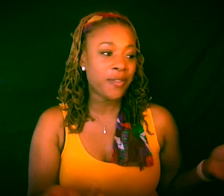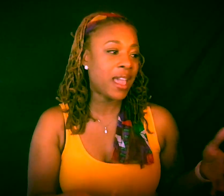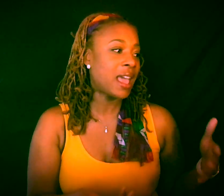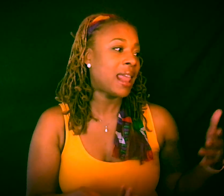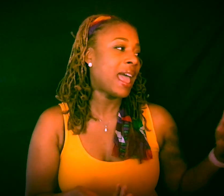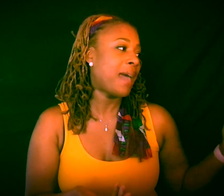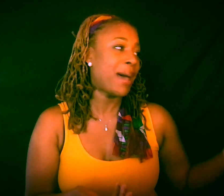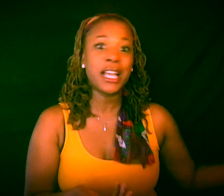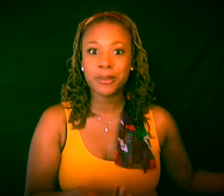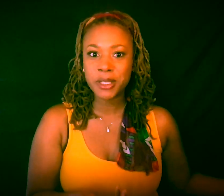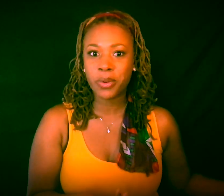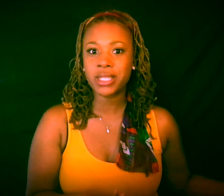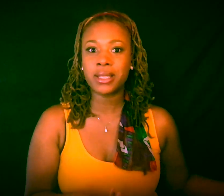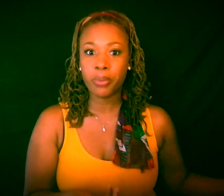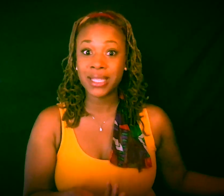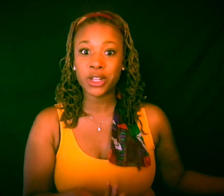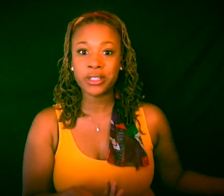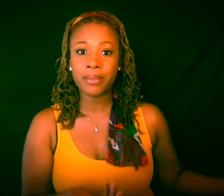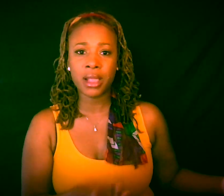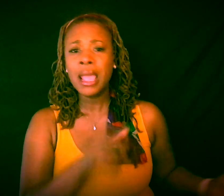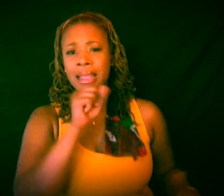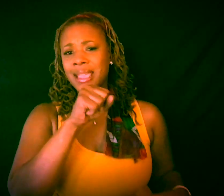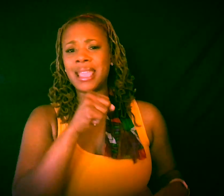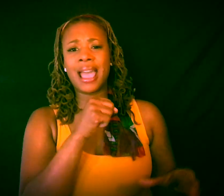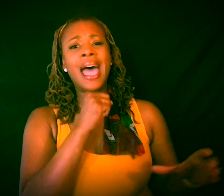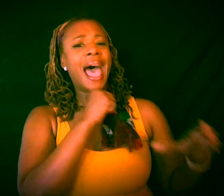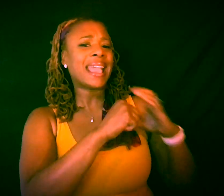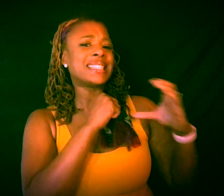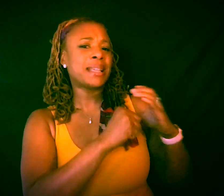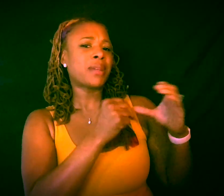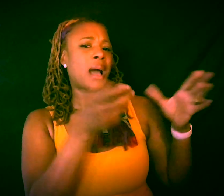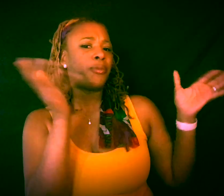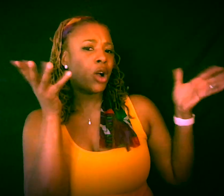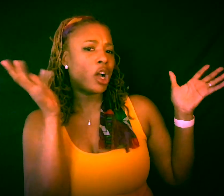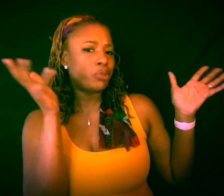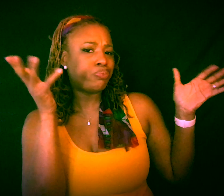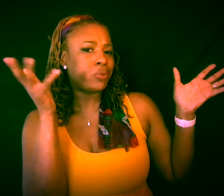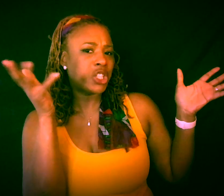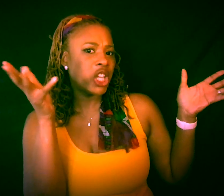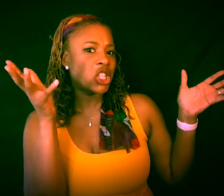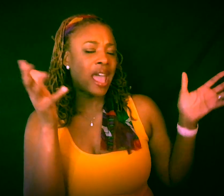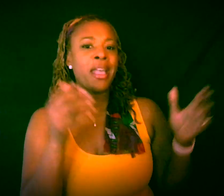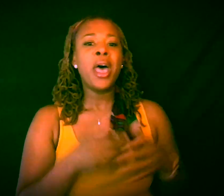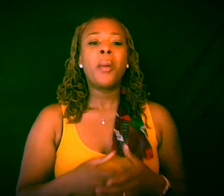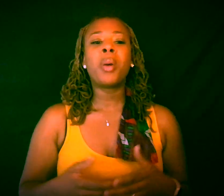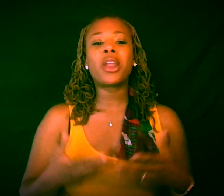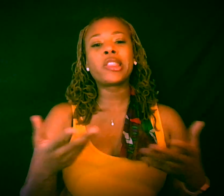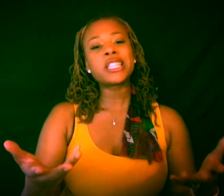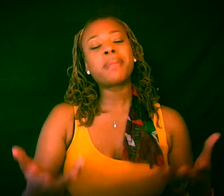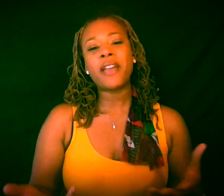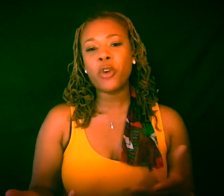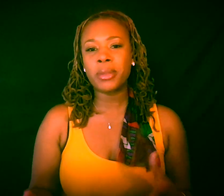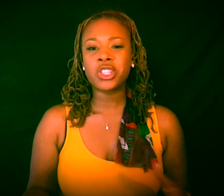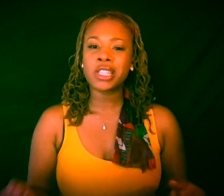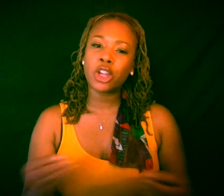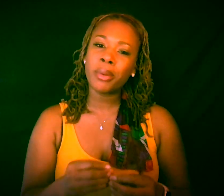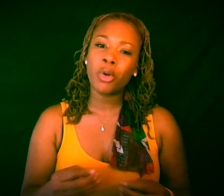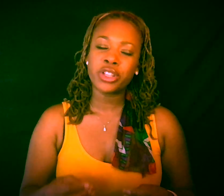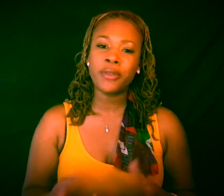and my husband's present or something, then yeah, I can simcom for a chit chat. But on this platform, it's just a little bit more difficult